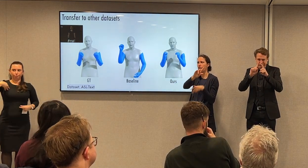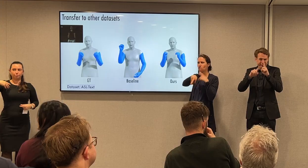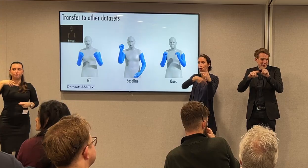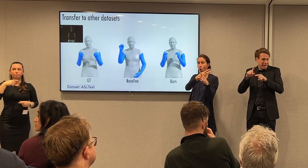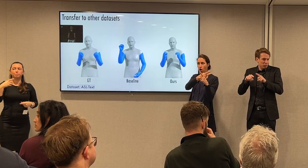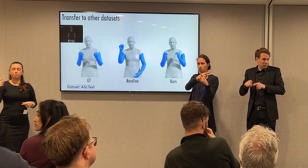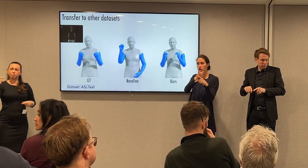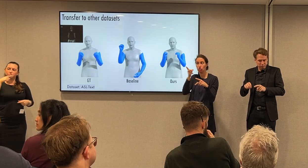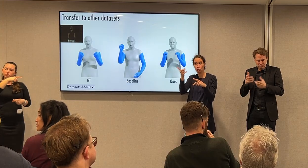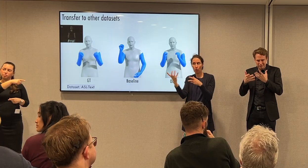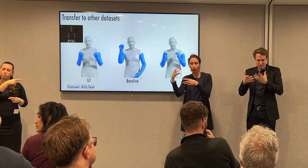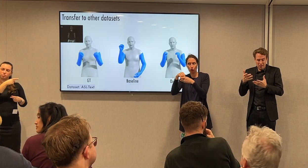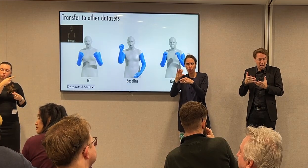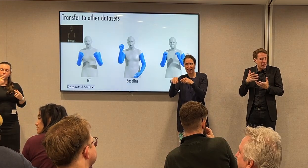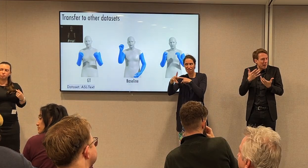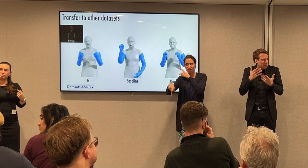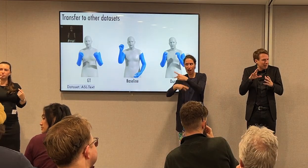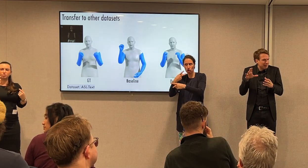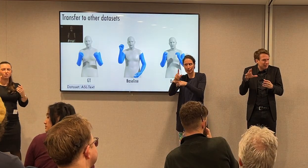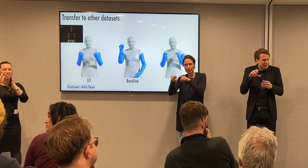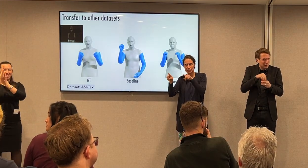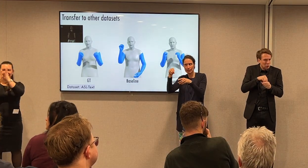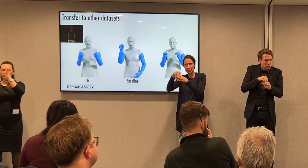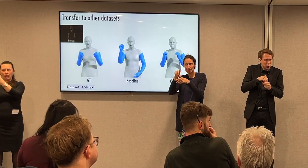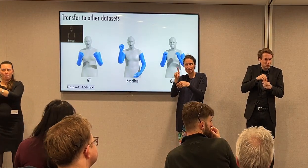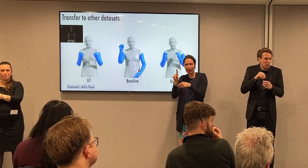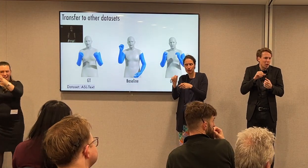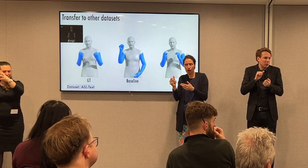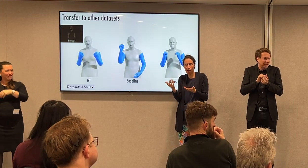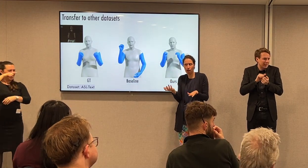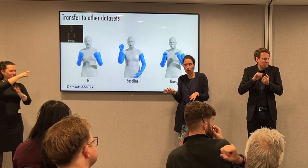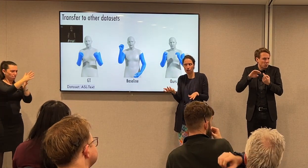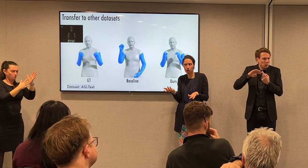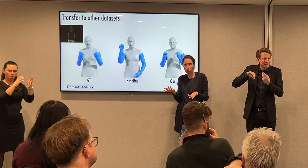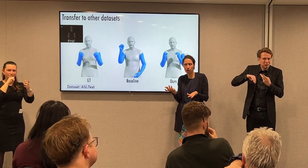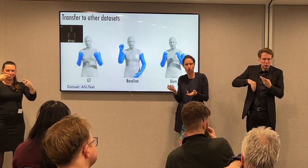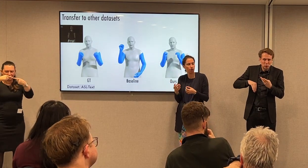or do you keep them, or is it just curated?